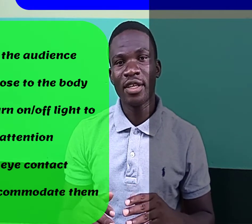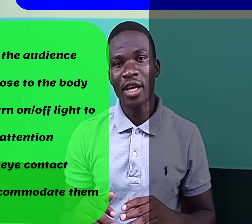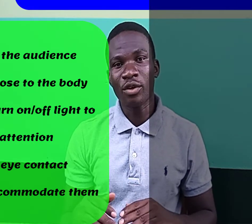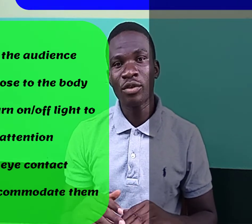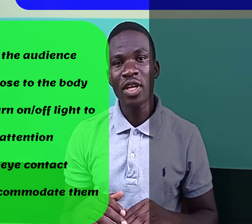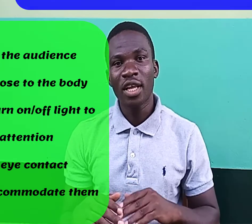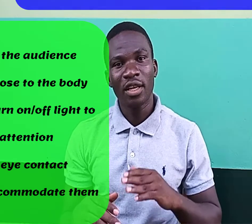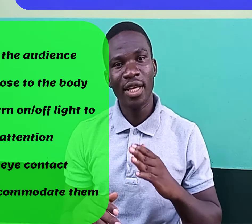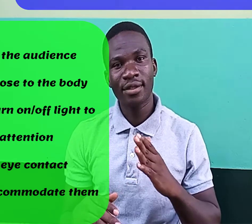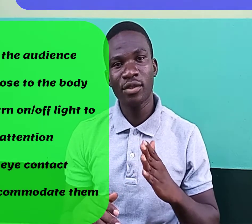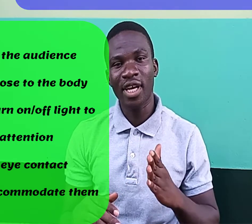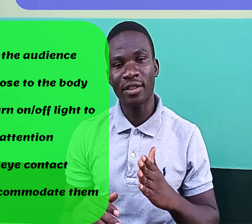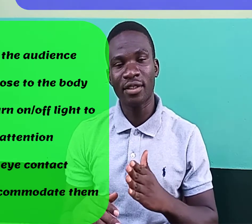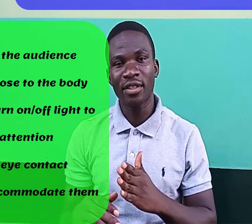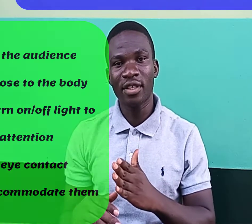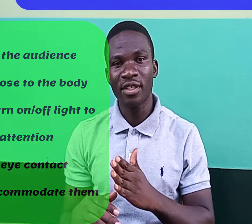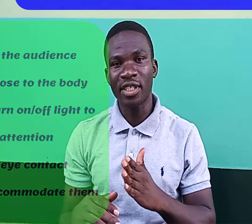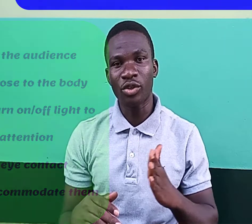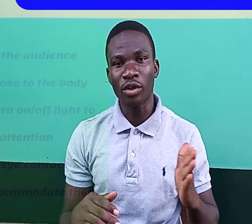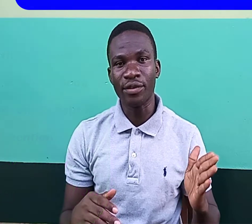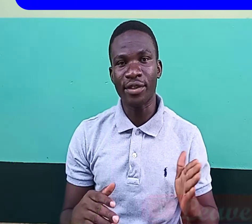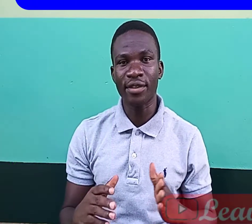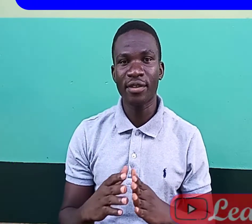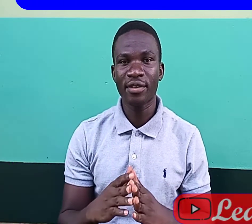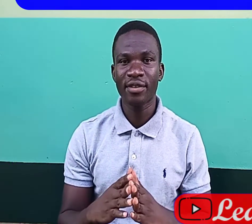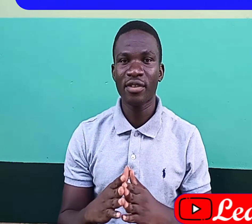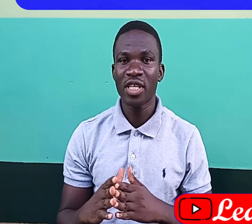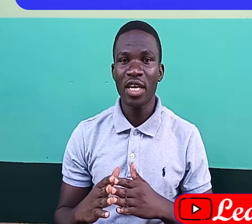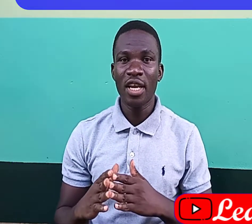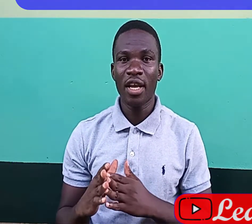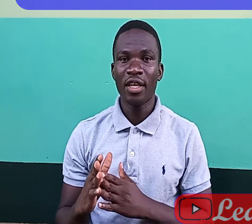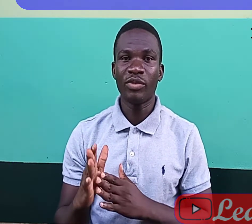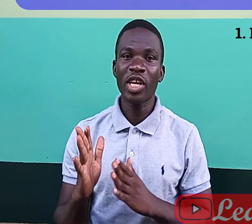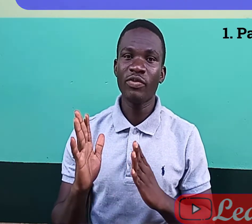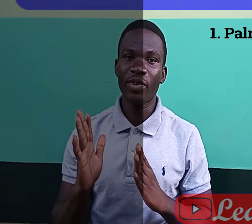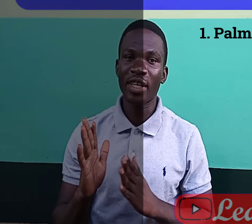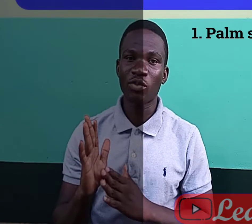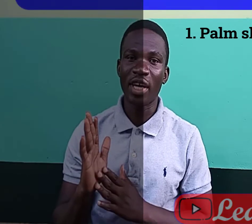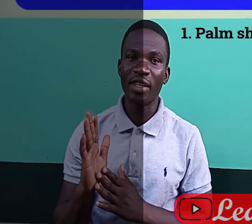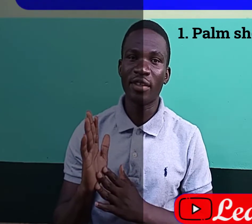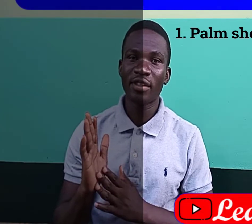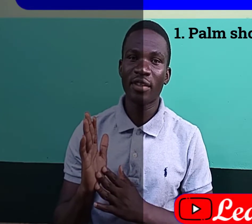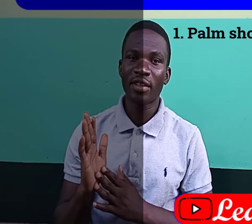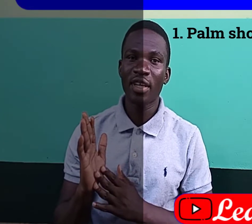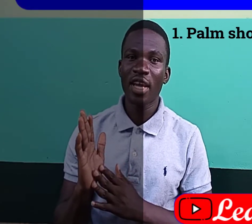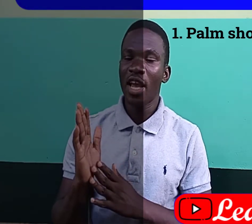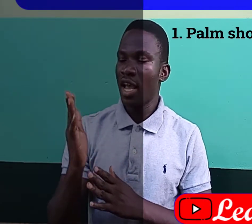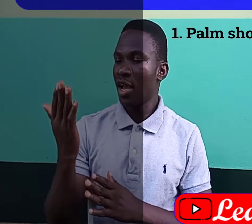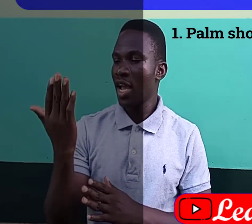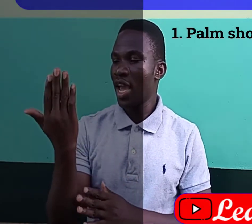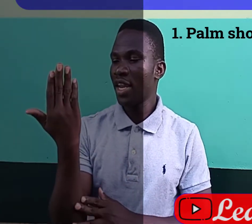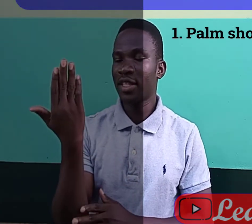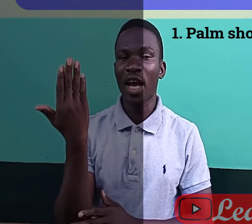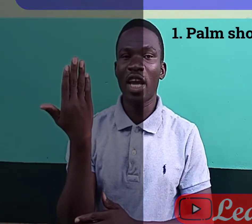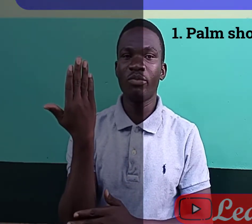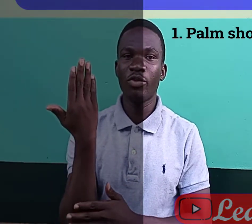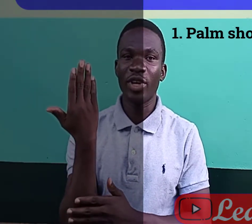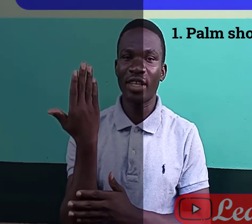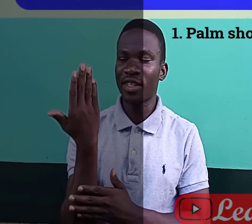Now, let's look at the don'ts. The very first one is, anytime we are